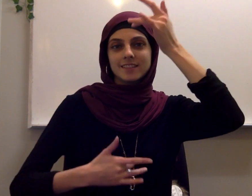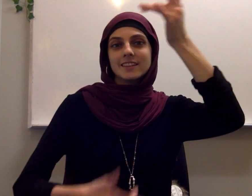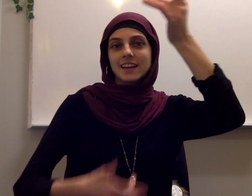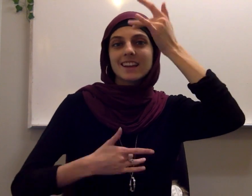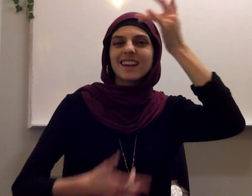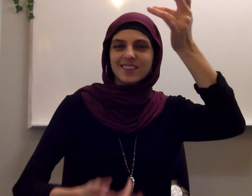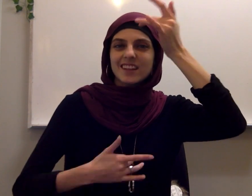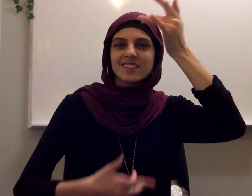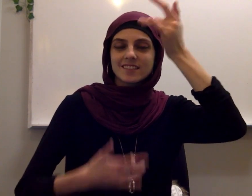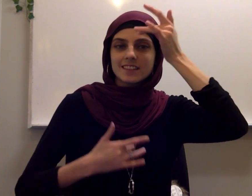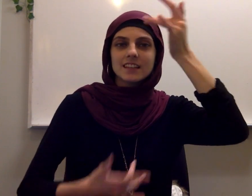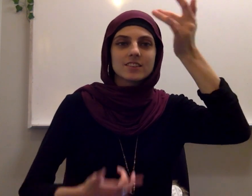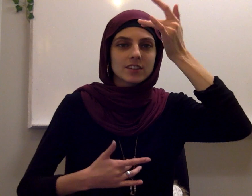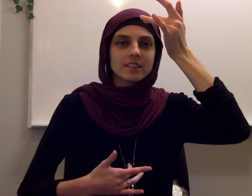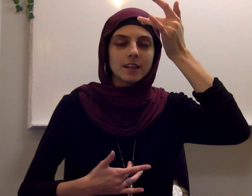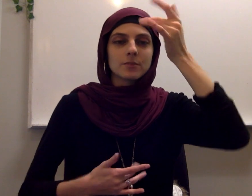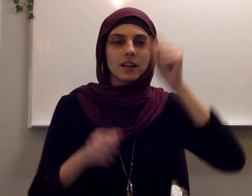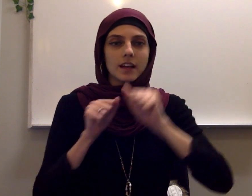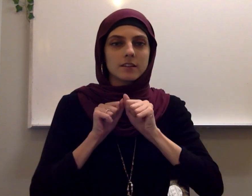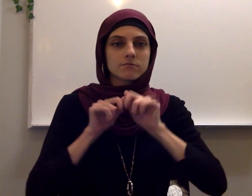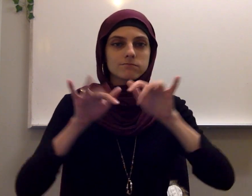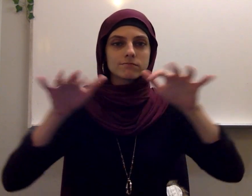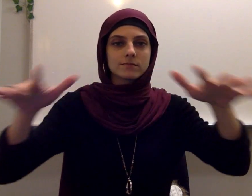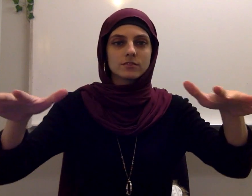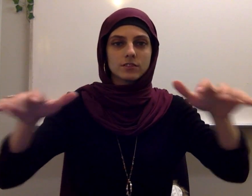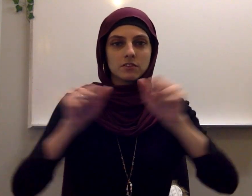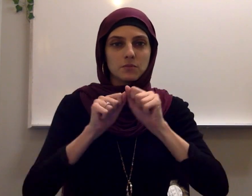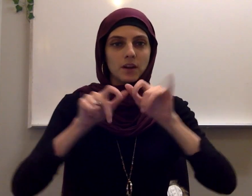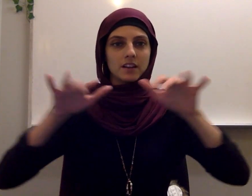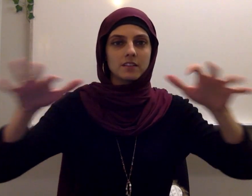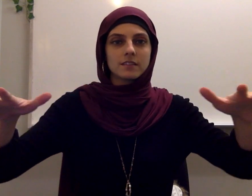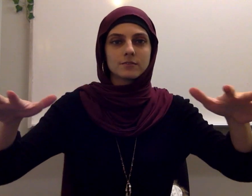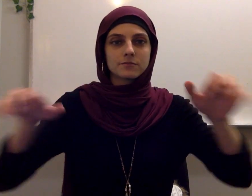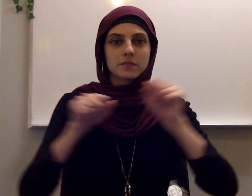sick, illness, disease, they're the same sign. Spread. Okay.